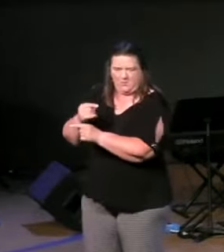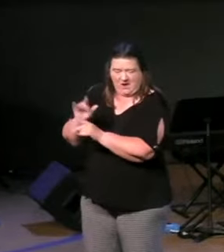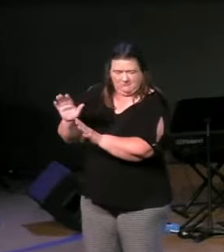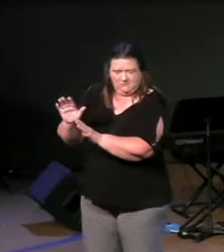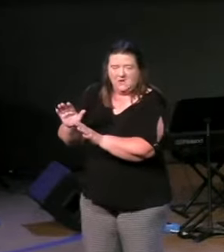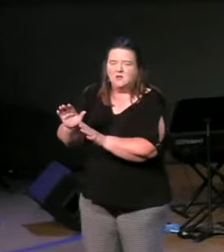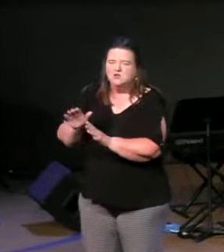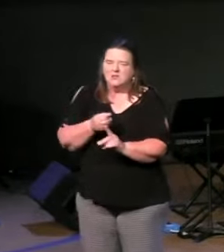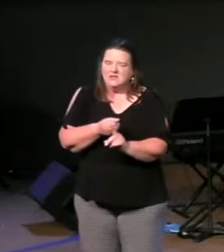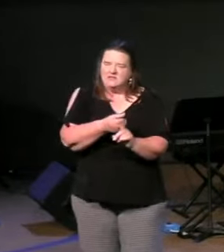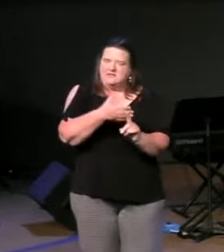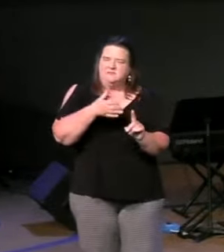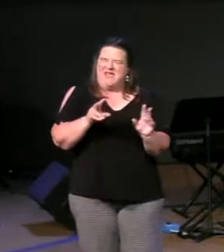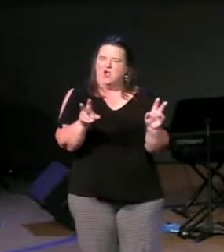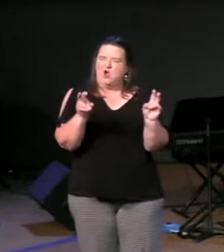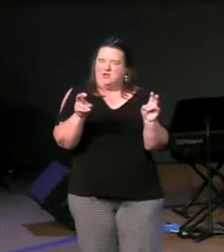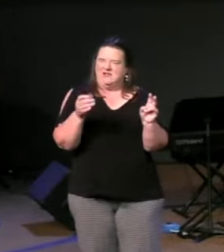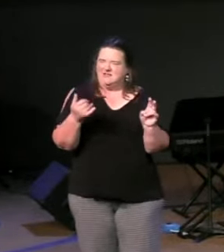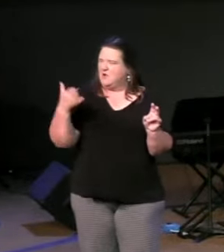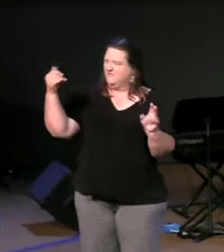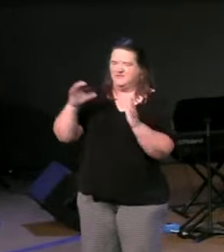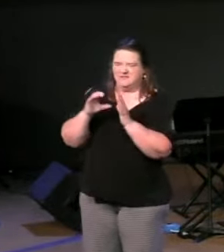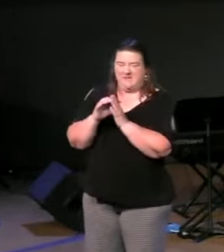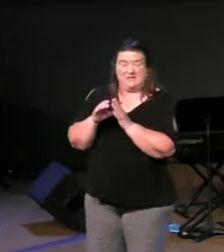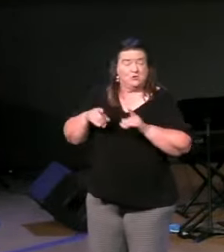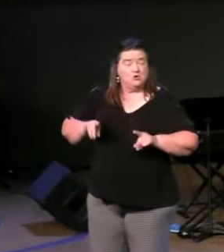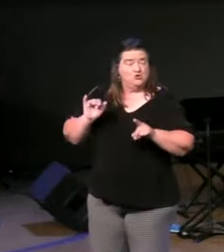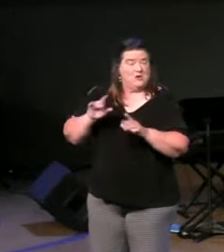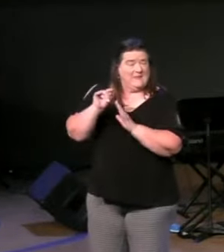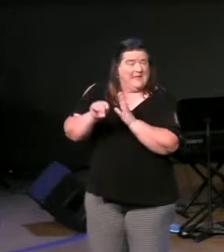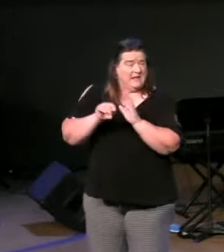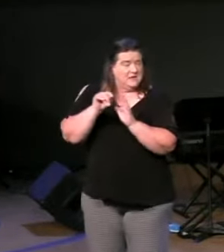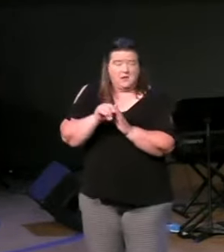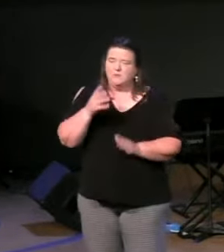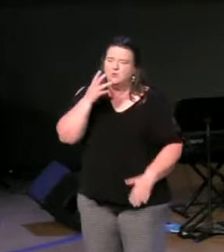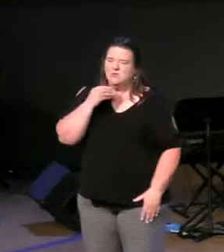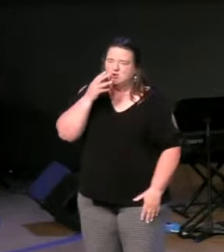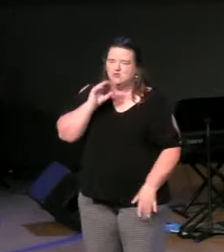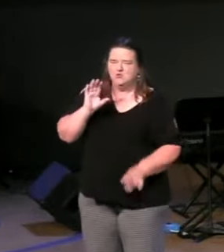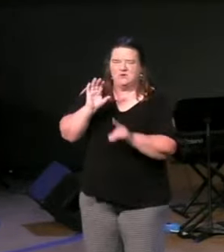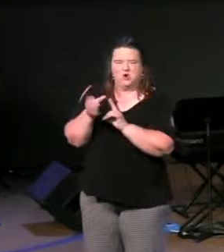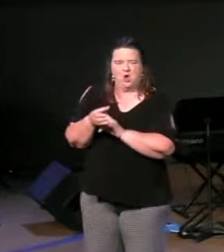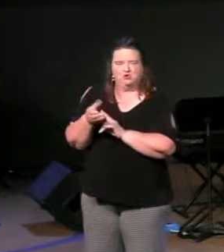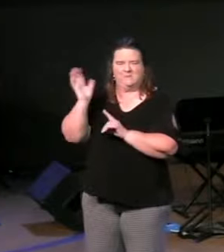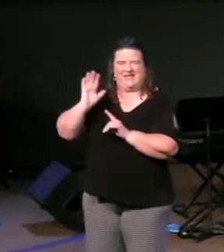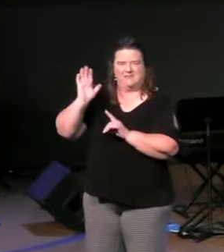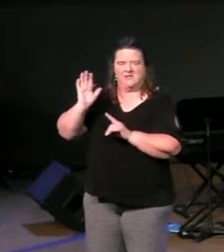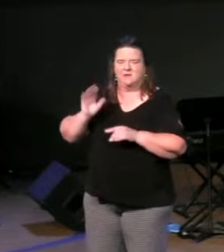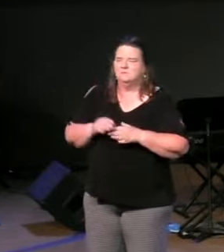a little bit about this passage. During this time, it was part of the Jewish culture to be,